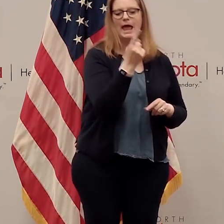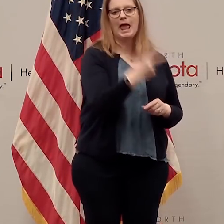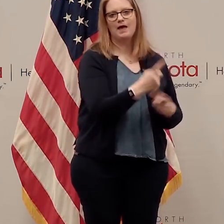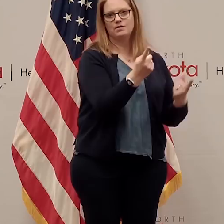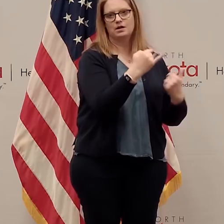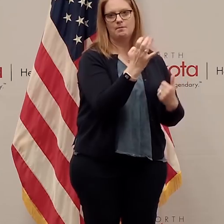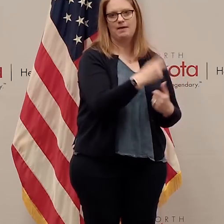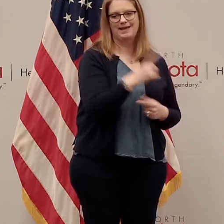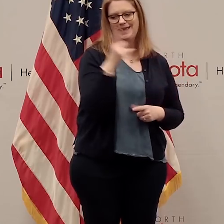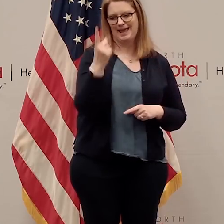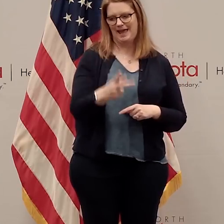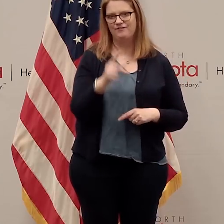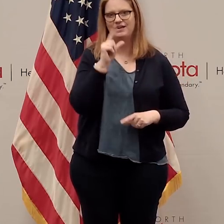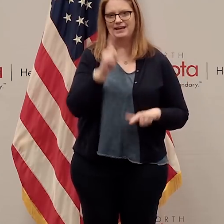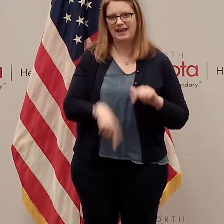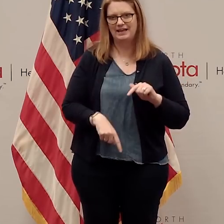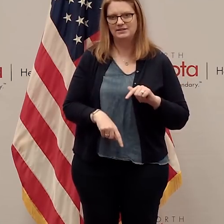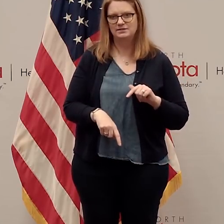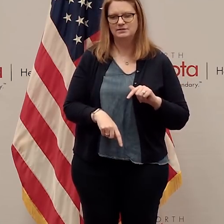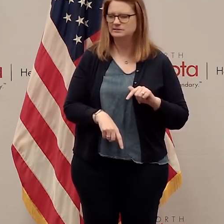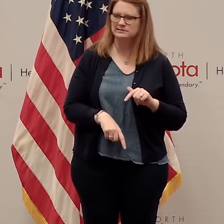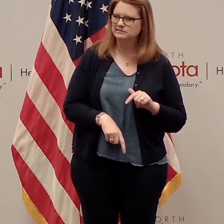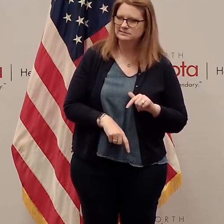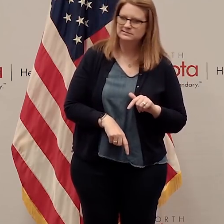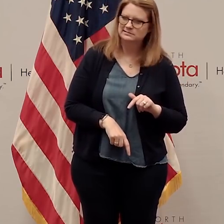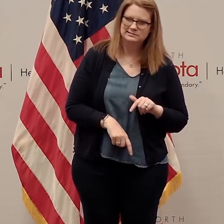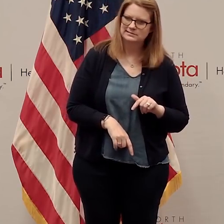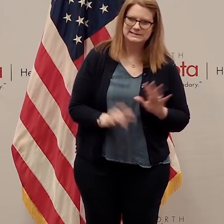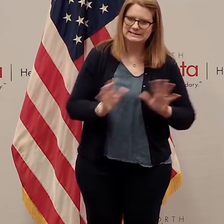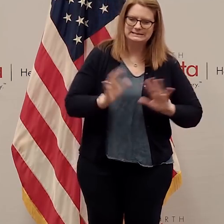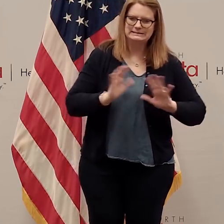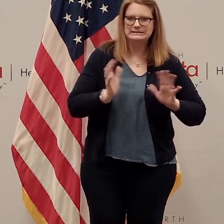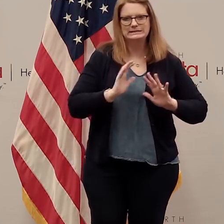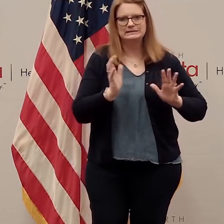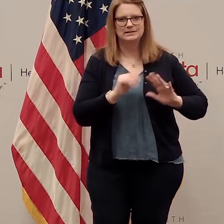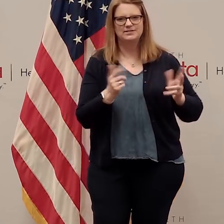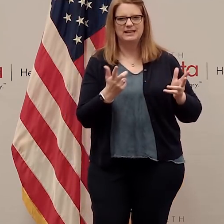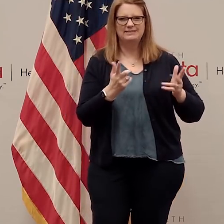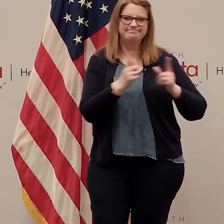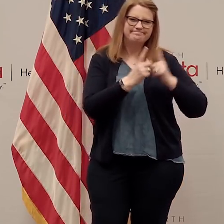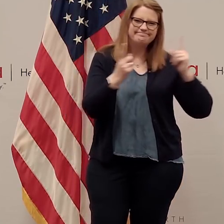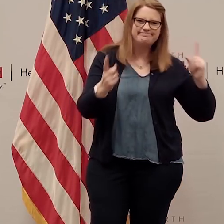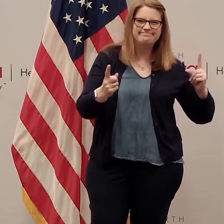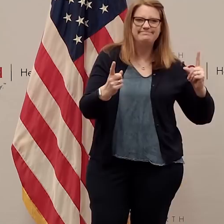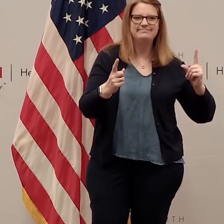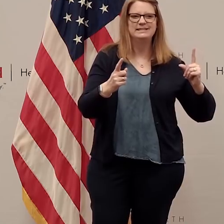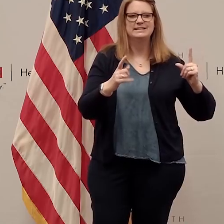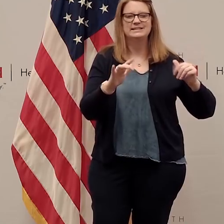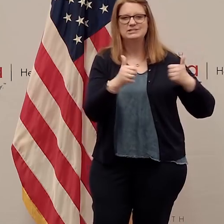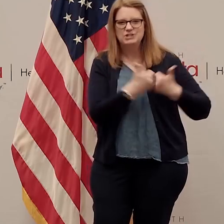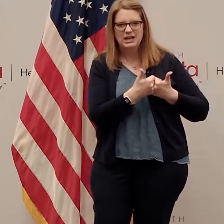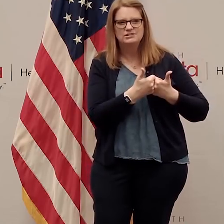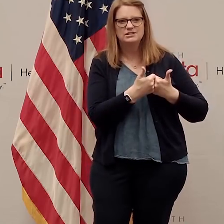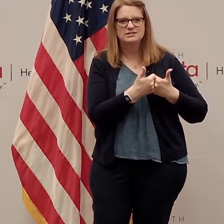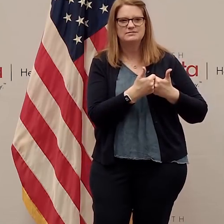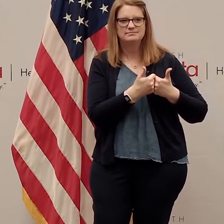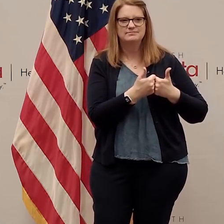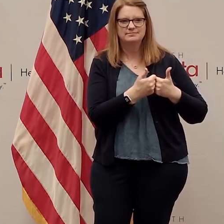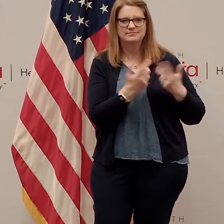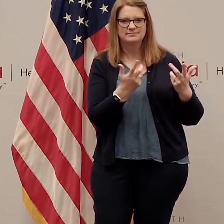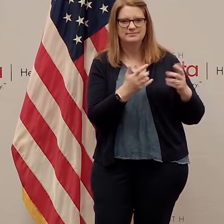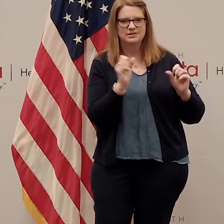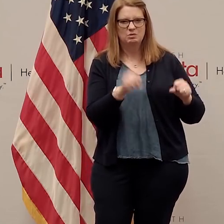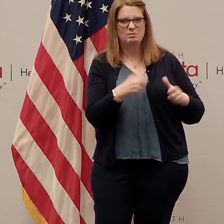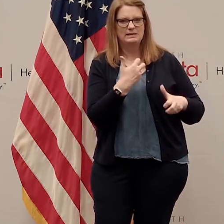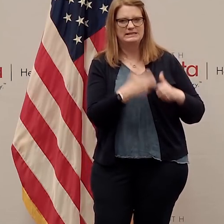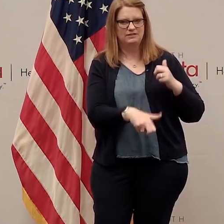again, there some of the spacing and distancing challenges that we're trying to execute in the private sector could be